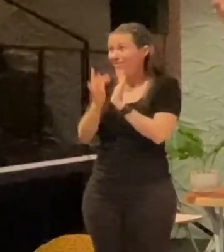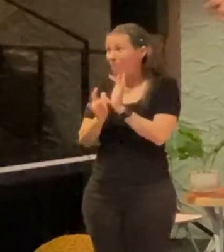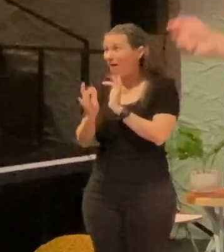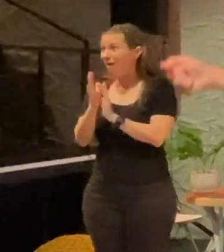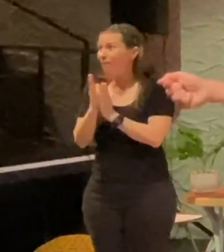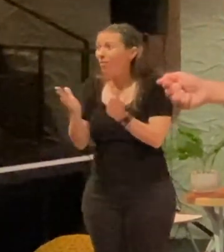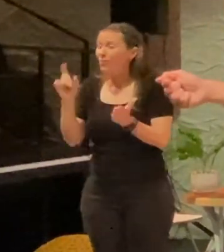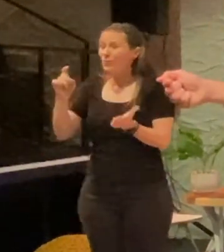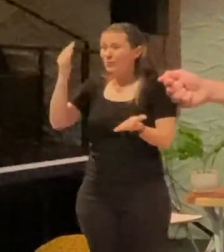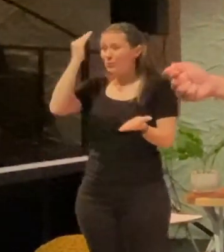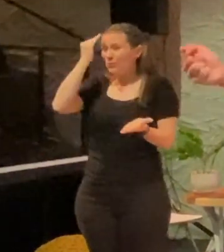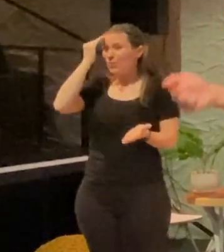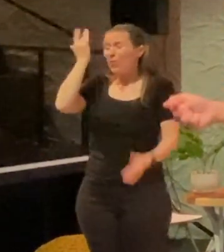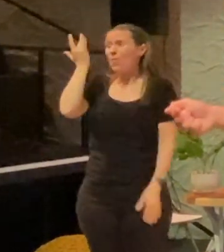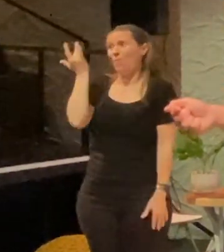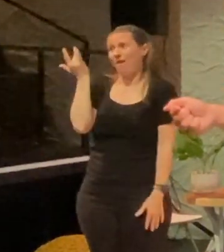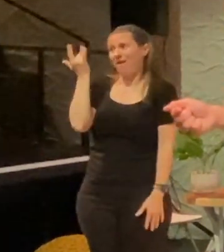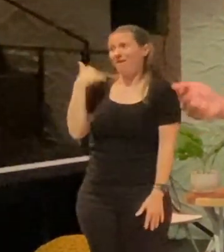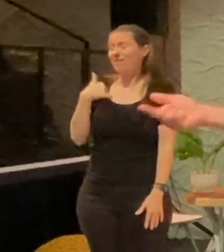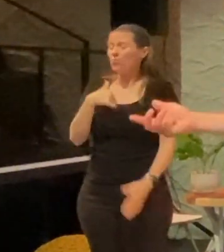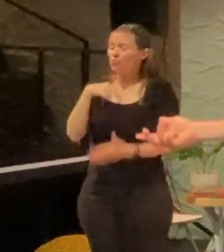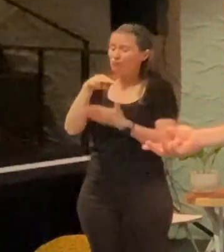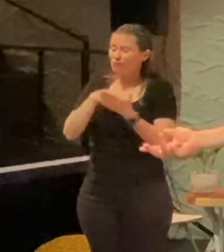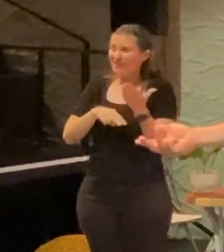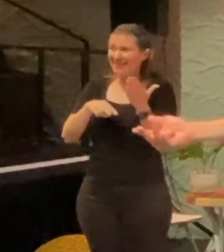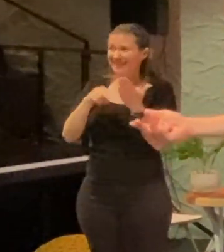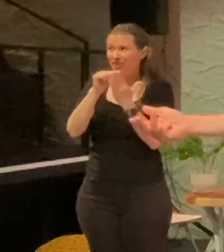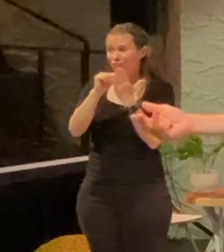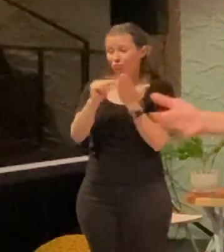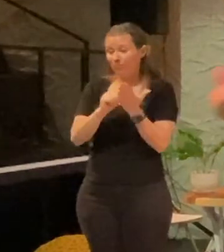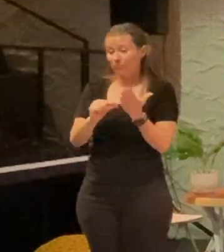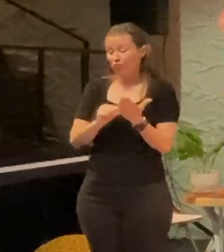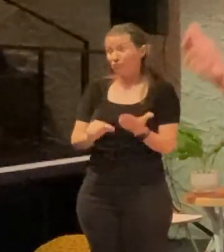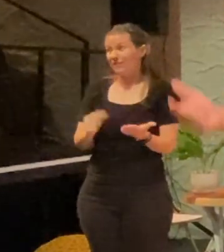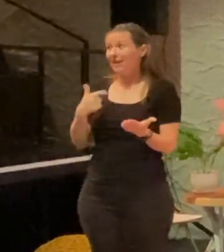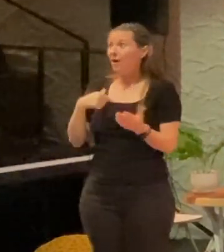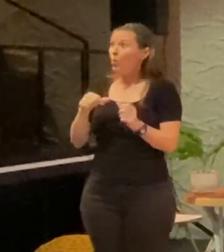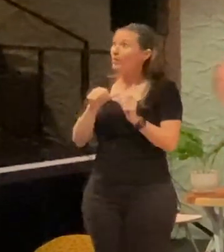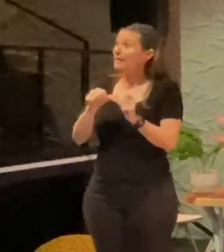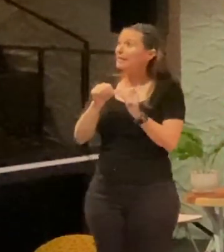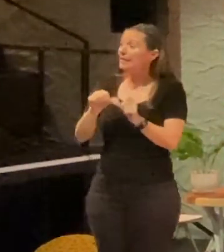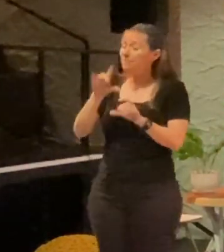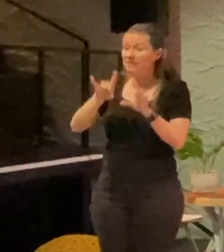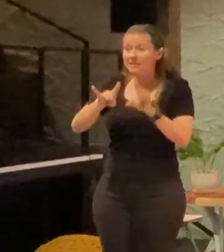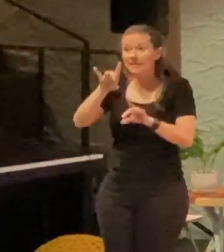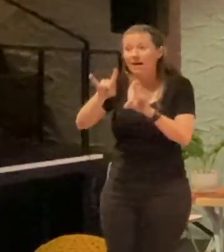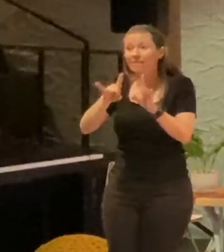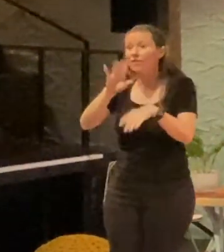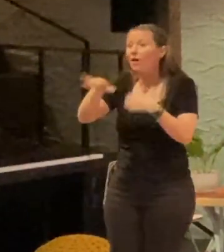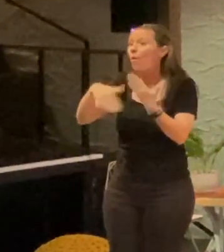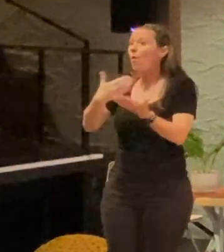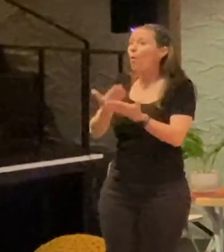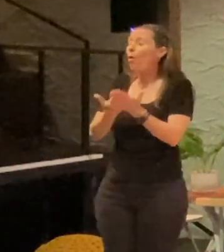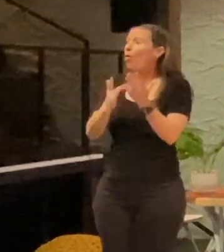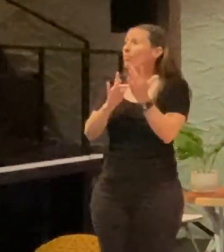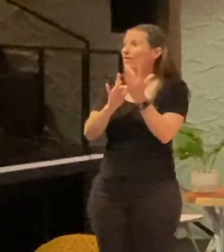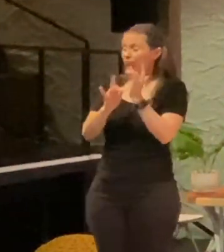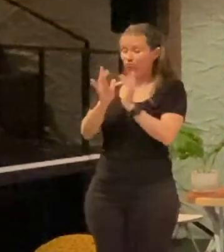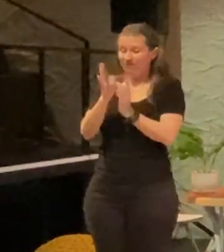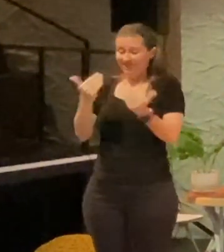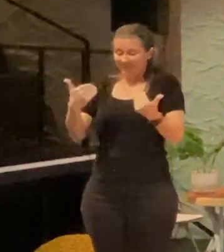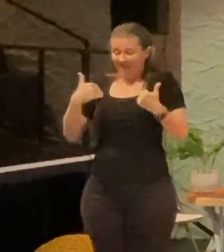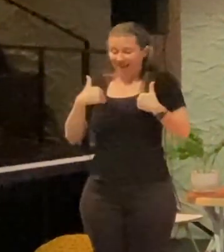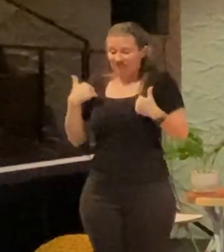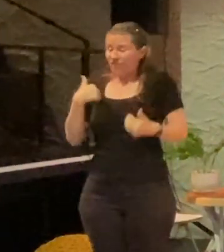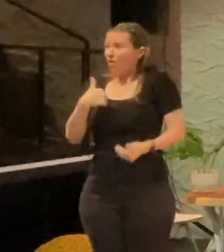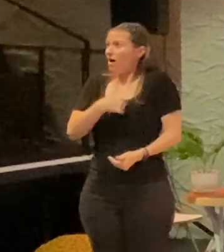know why we're reading the Scriptures. If we're going to keep at it, if we're going to keep discovering all that Jesus has for us, we